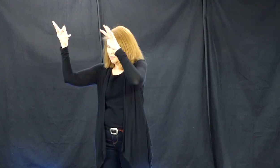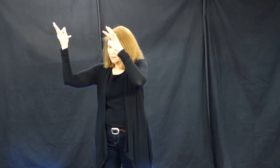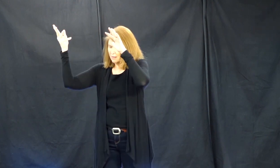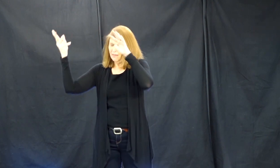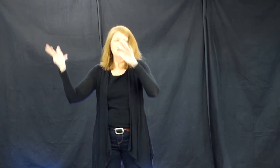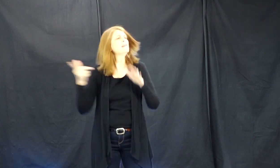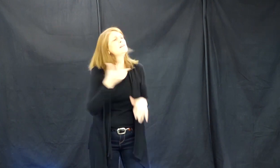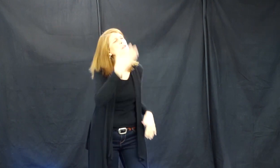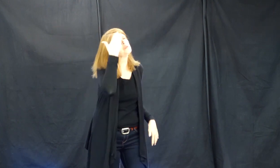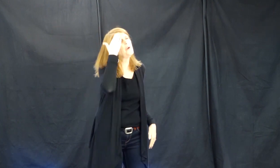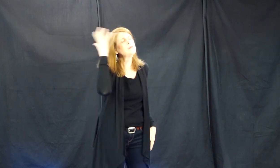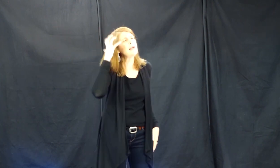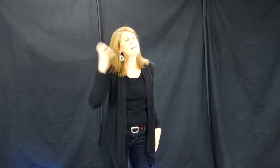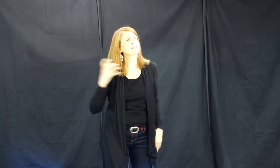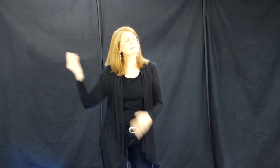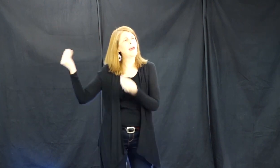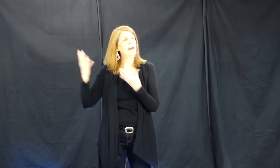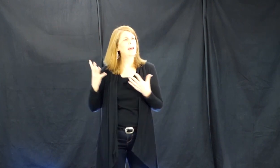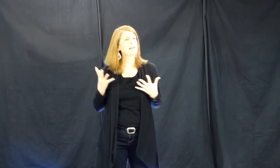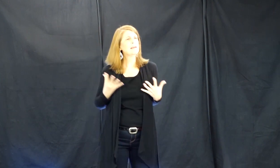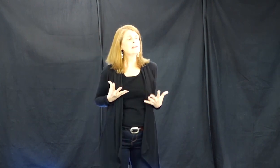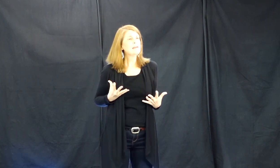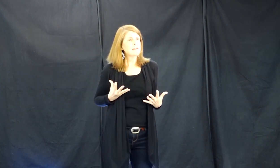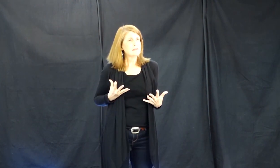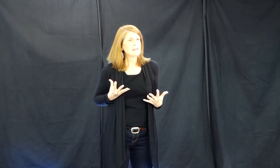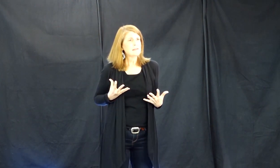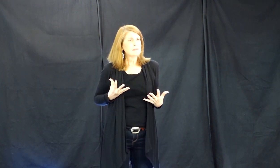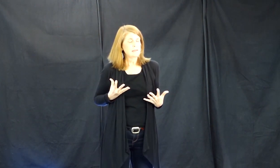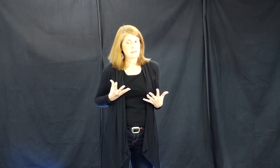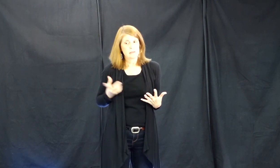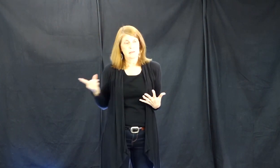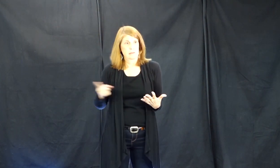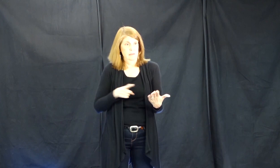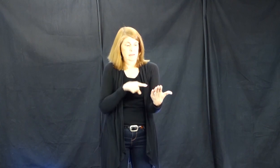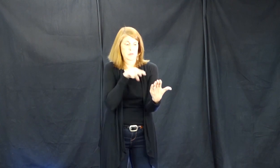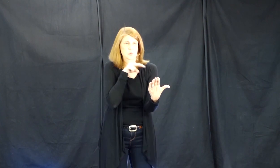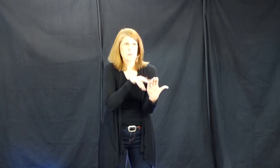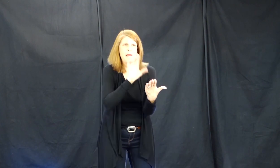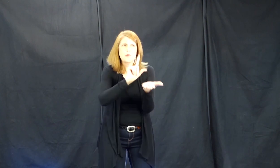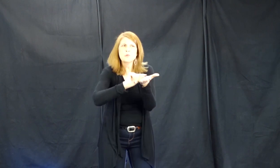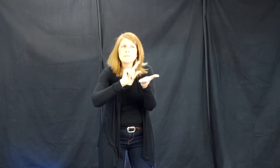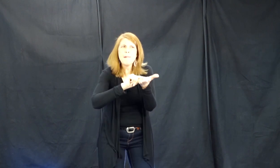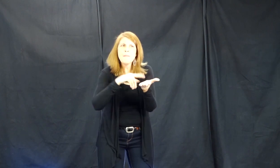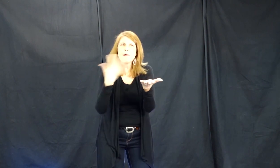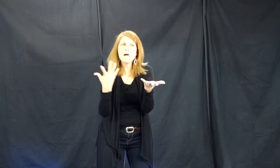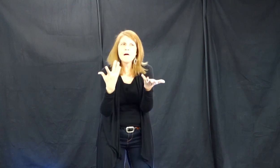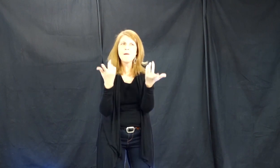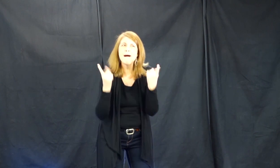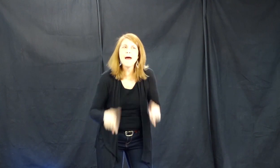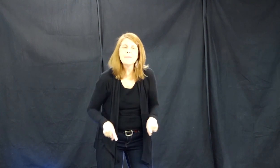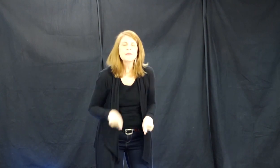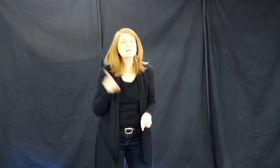lives. Do you know what Angelica said when she read what you'd done? She